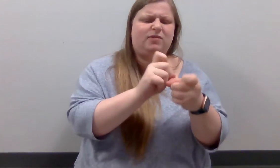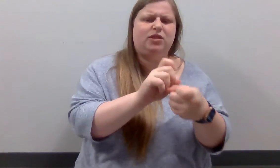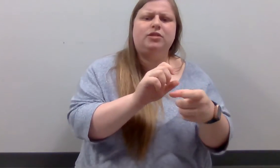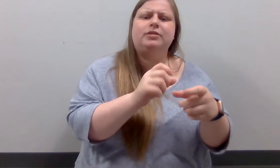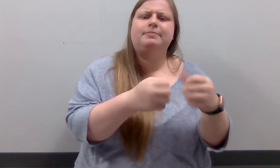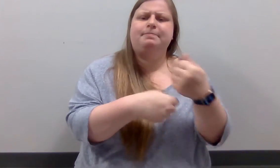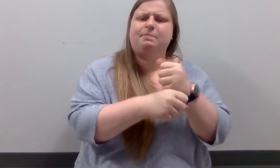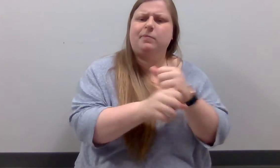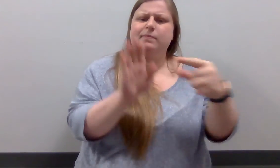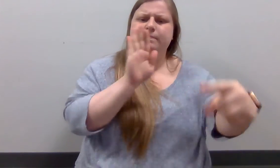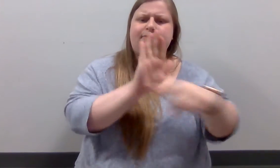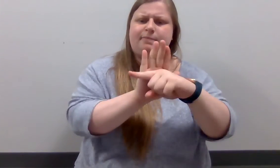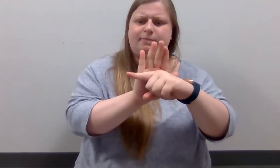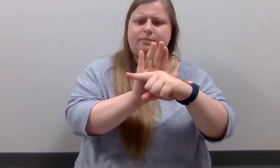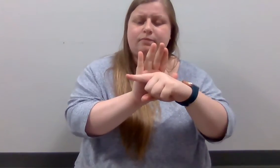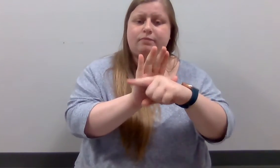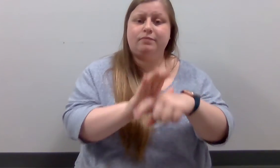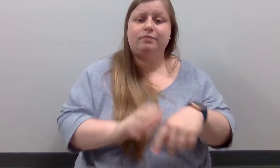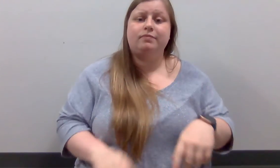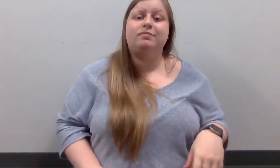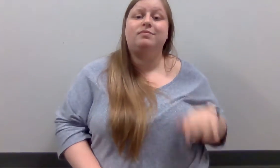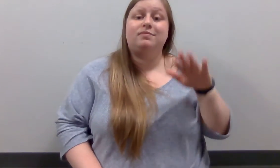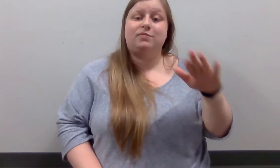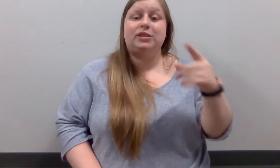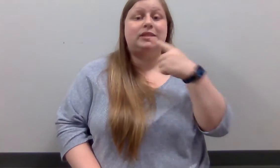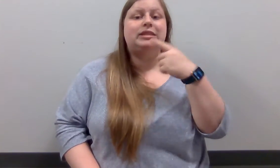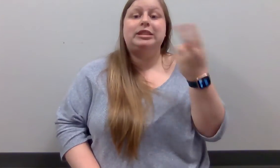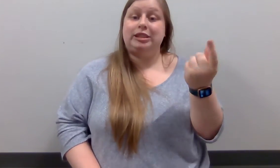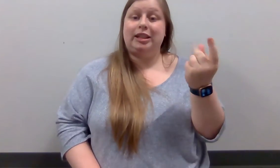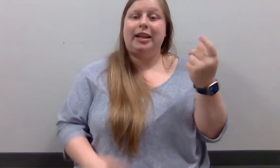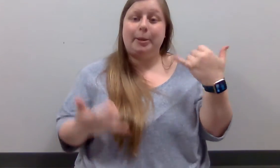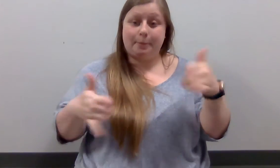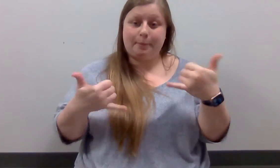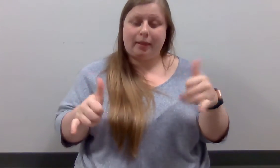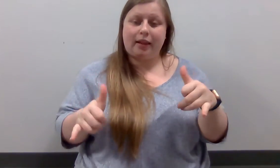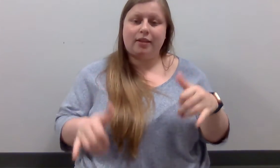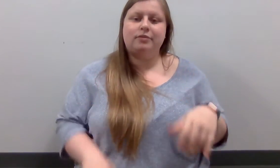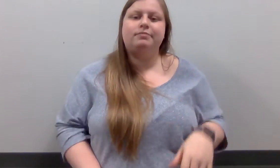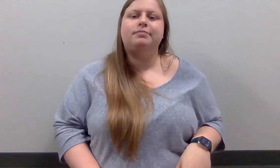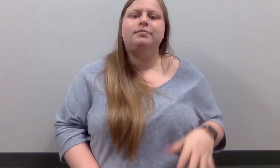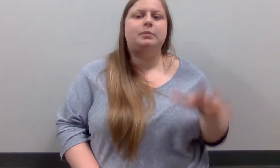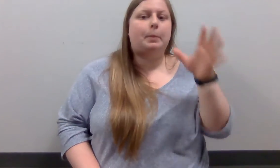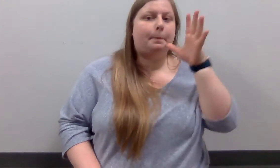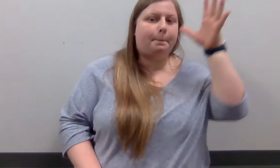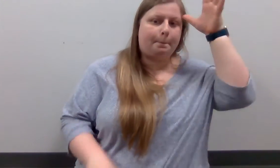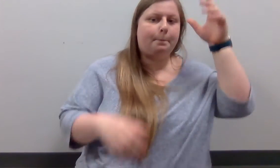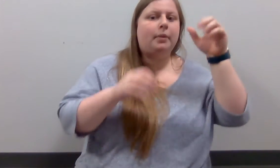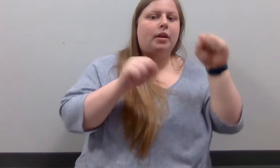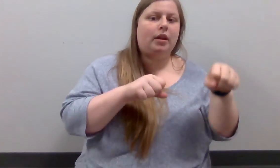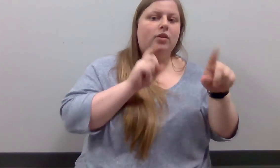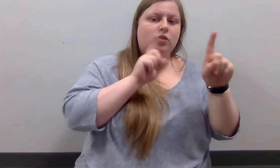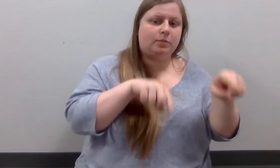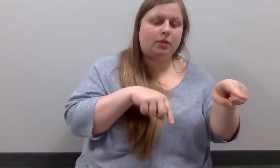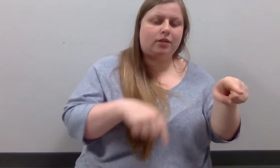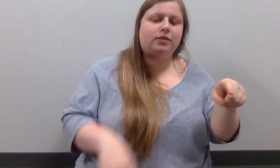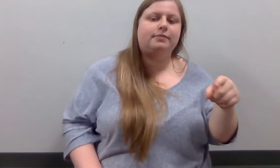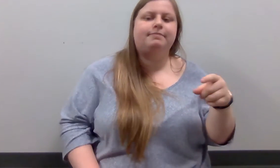You could also change to make it a negative sentence. So instead you could